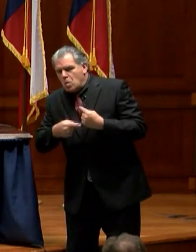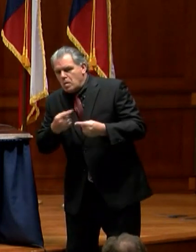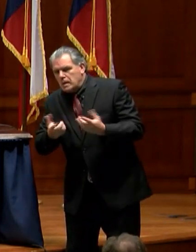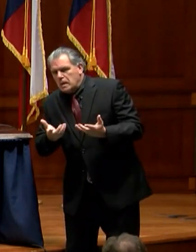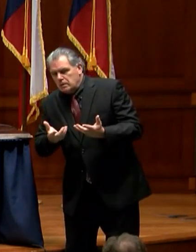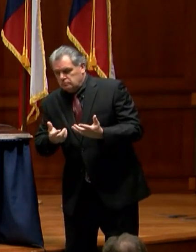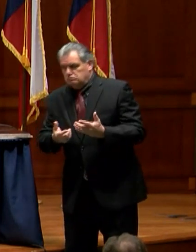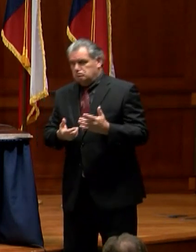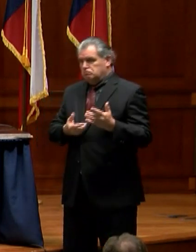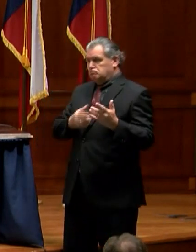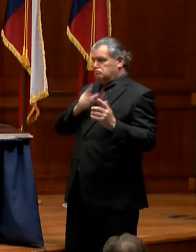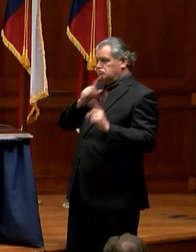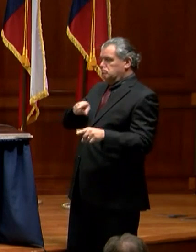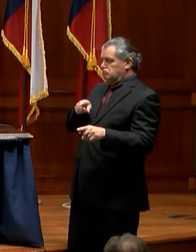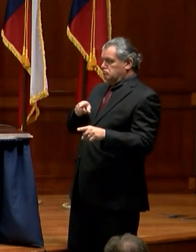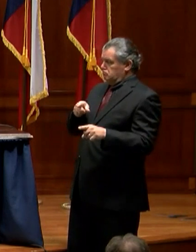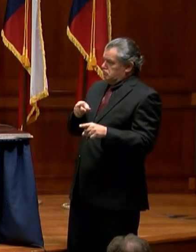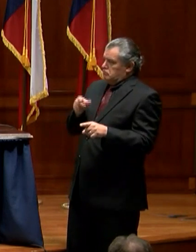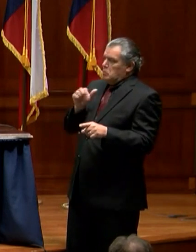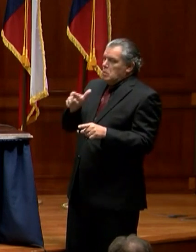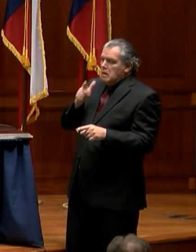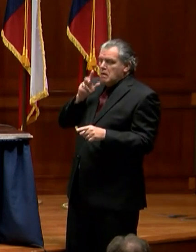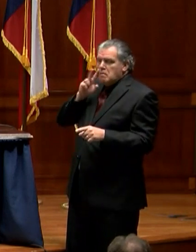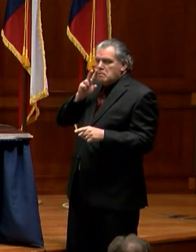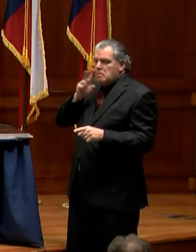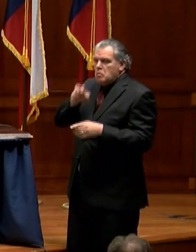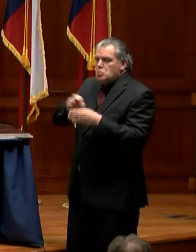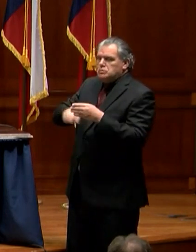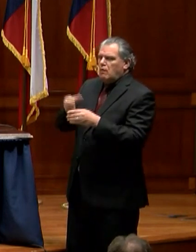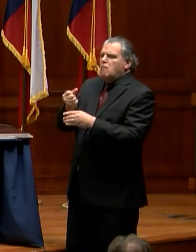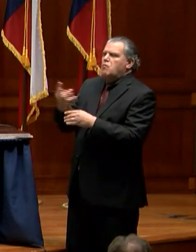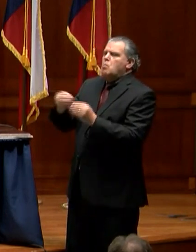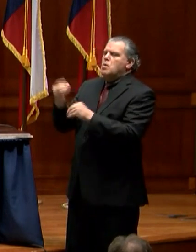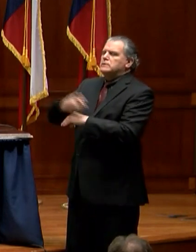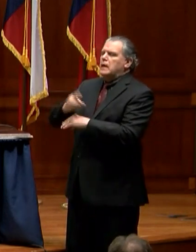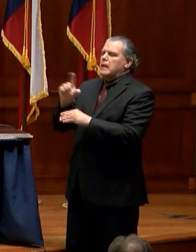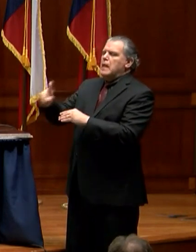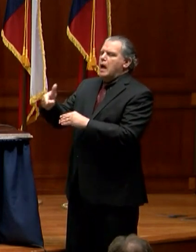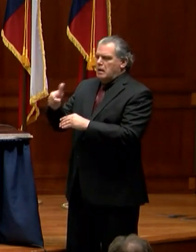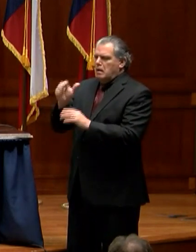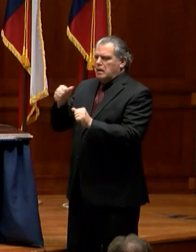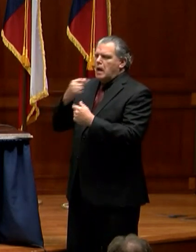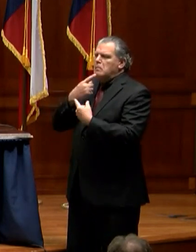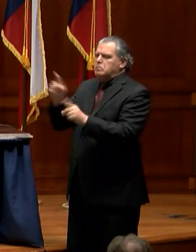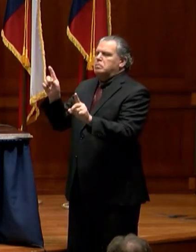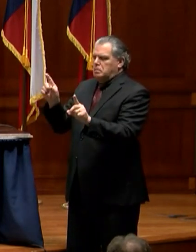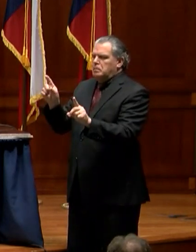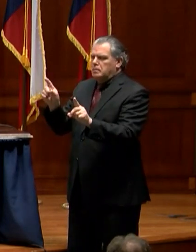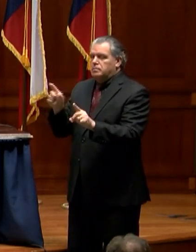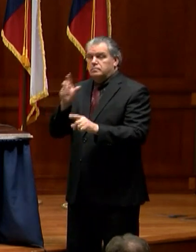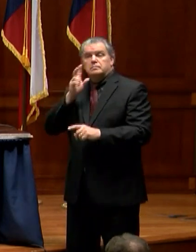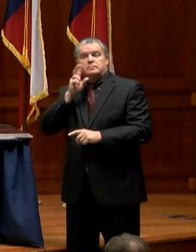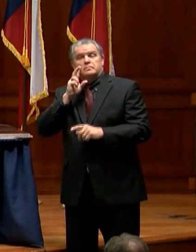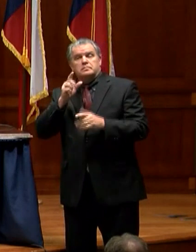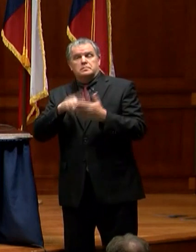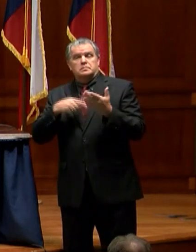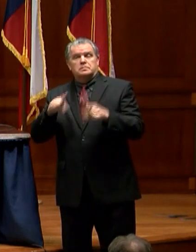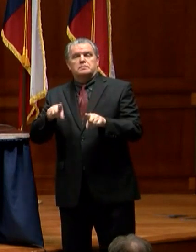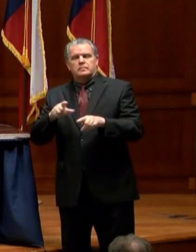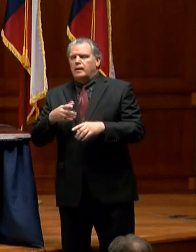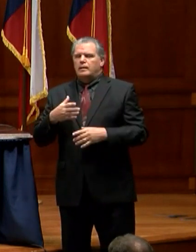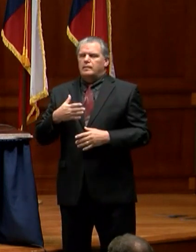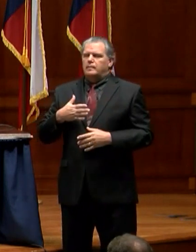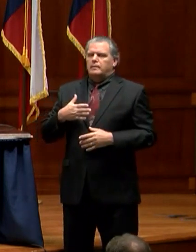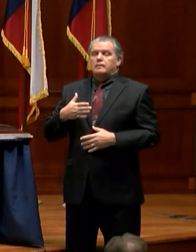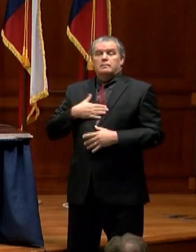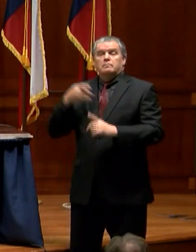more days before they have any type of response to it that they can provide publicly. So we'll see how it goes. But my point is